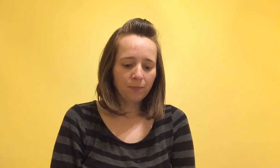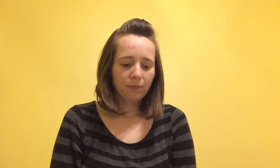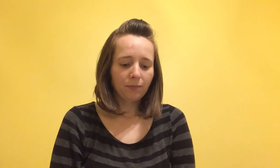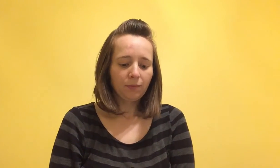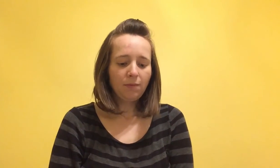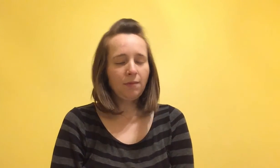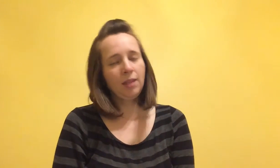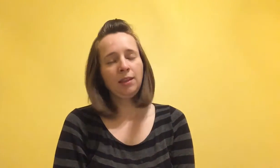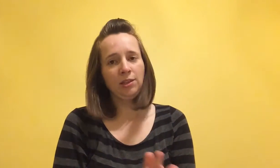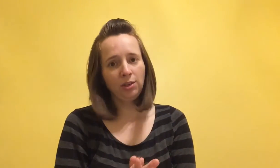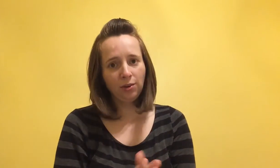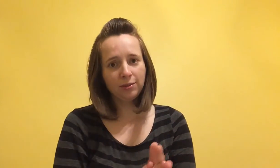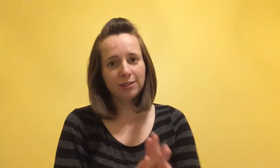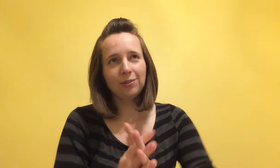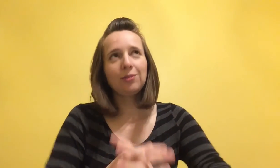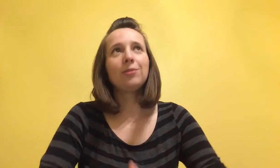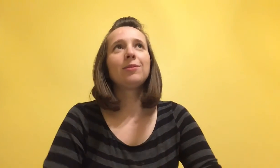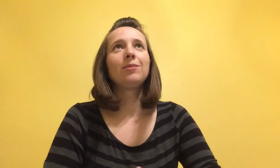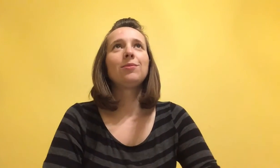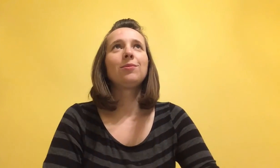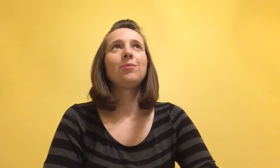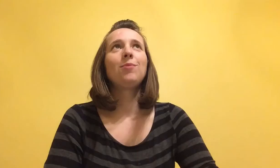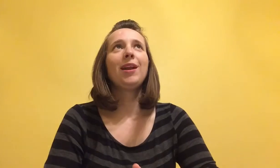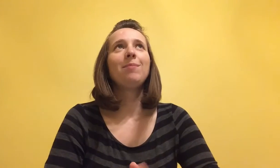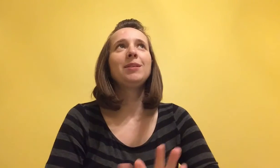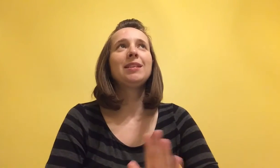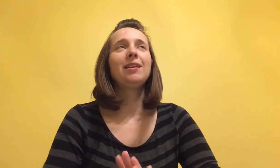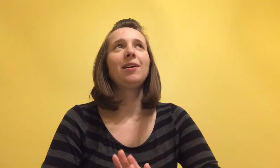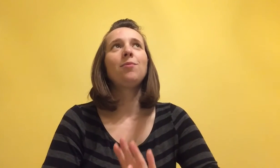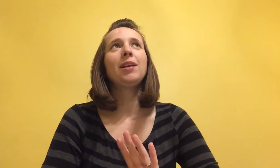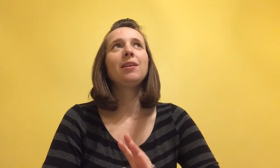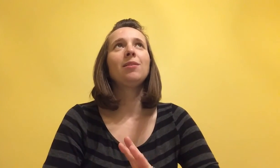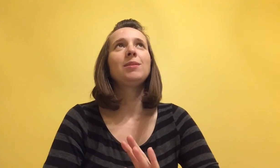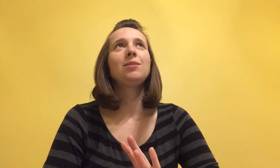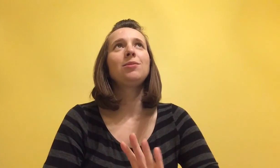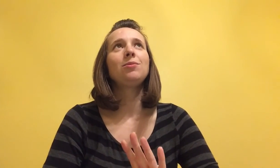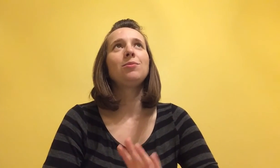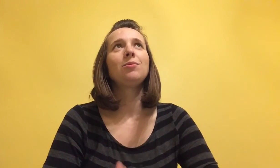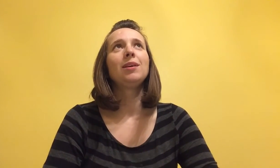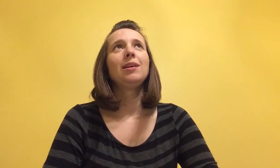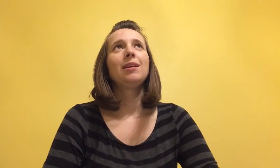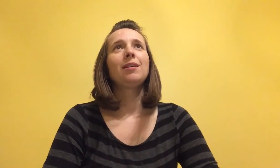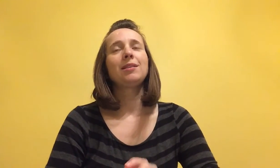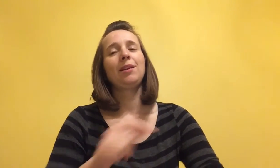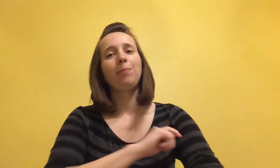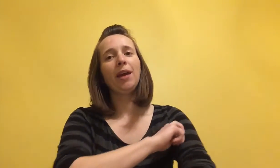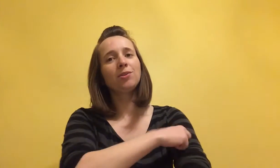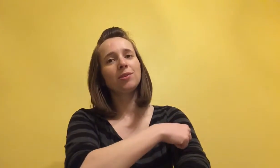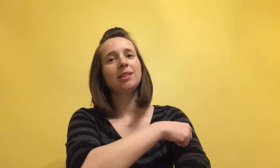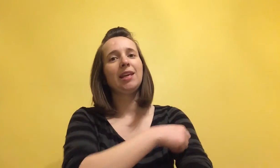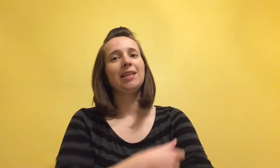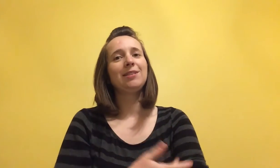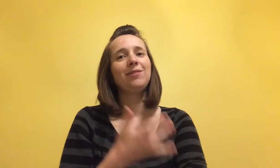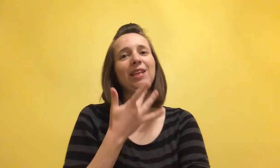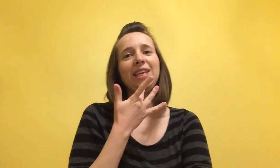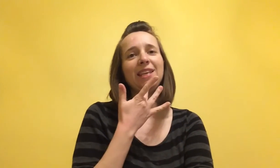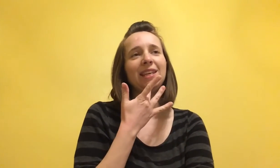you can also, what happens a lot when it comes to on St. Patrick's Day